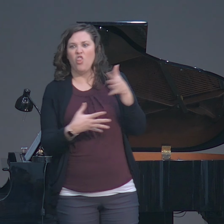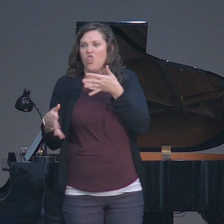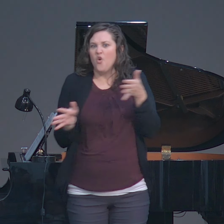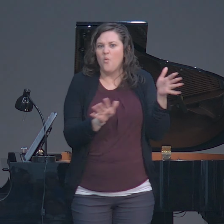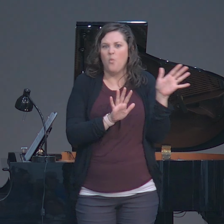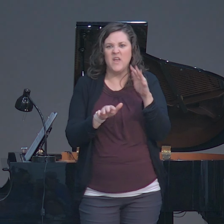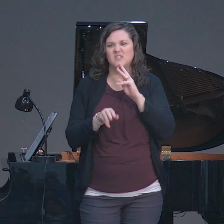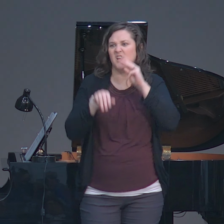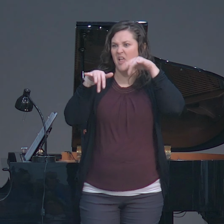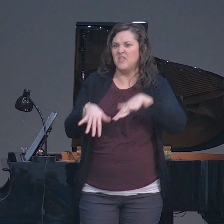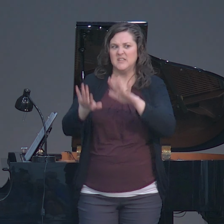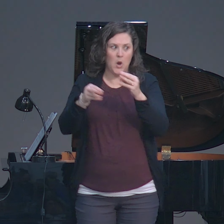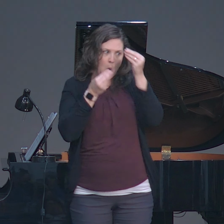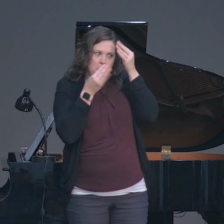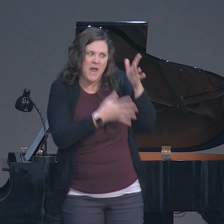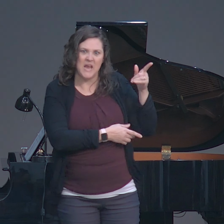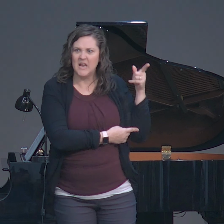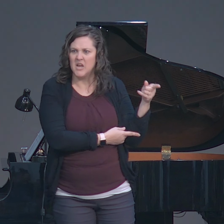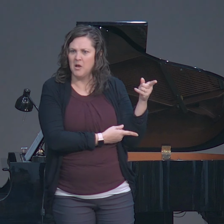sea obey him?'"